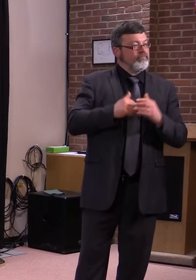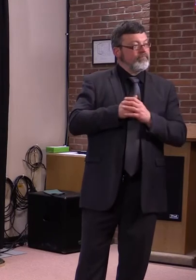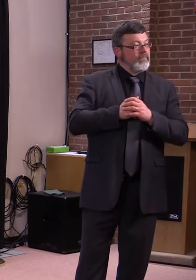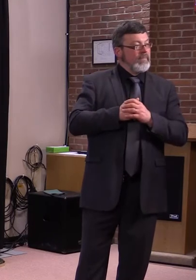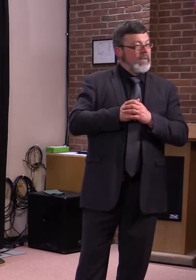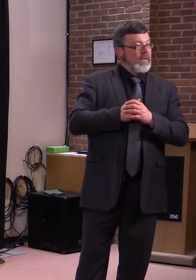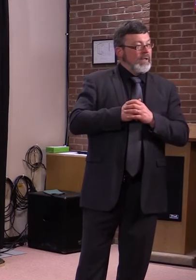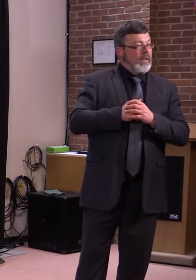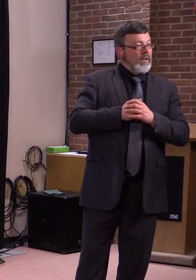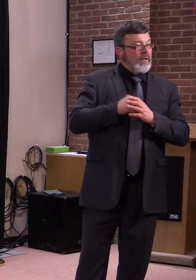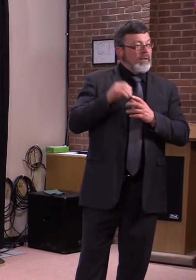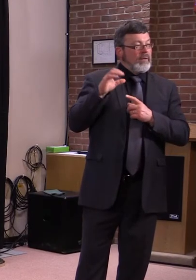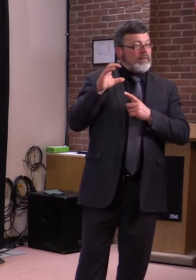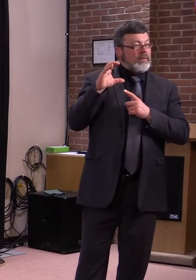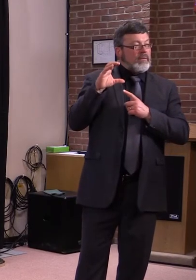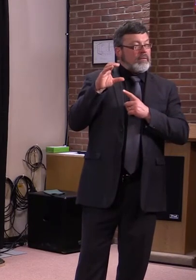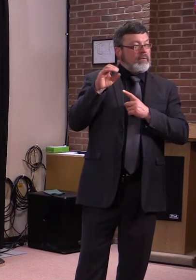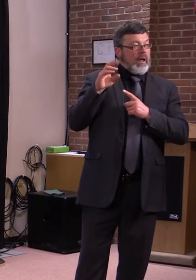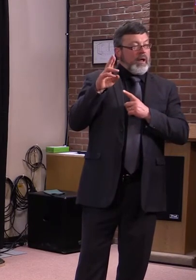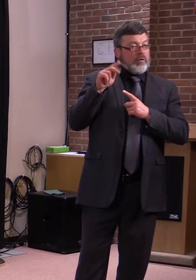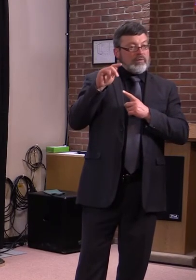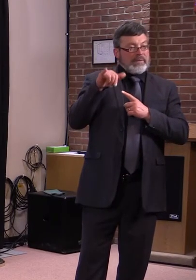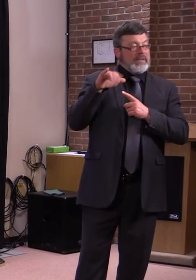Greg Lamoureux, the County Courier.